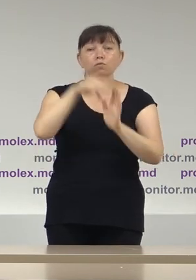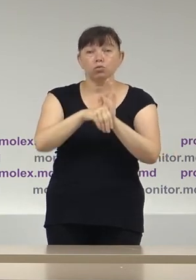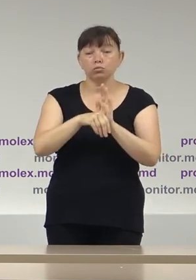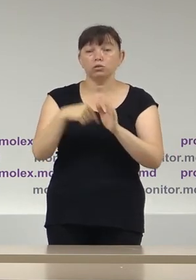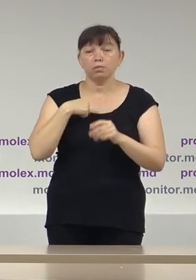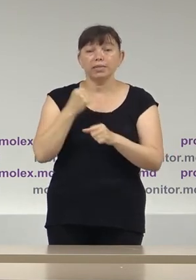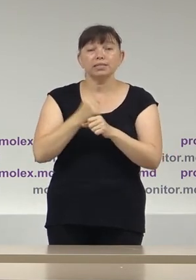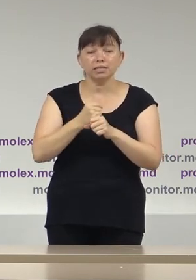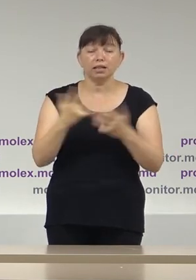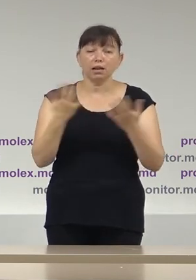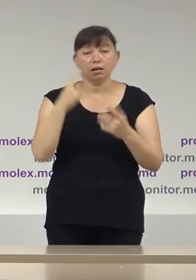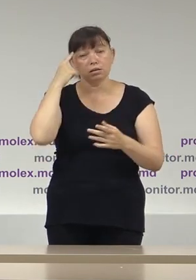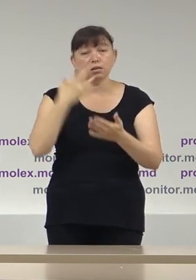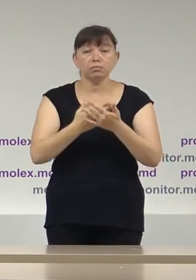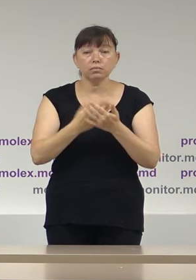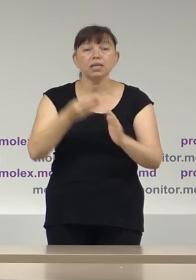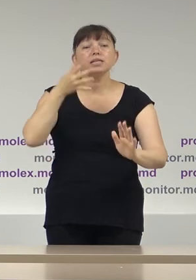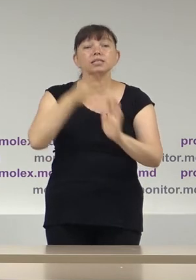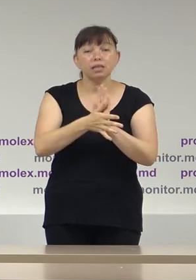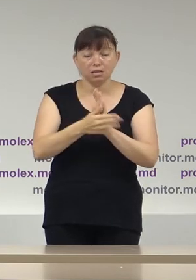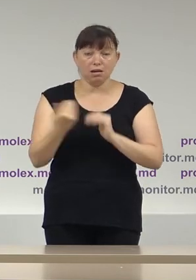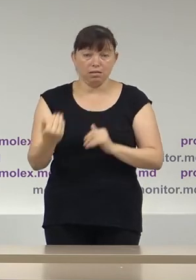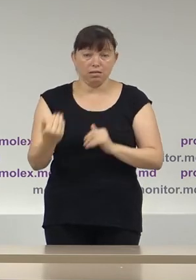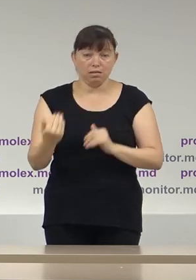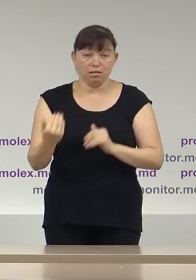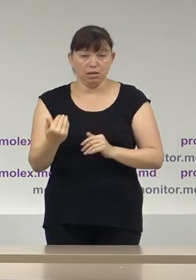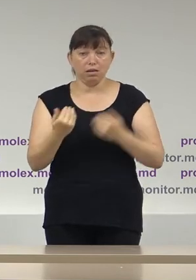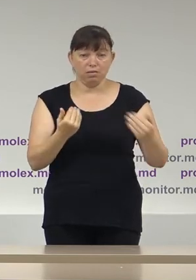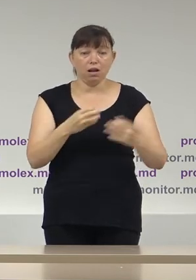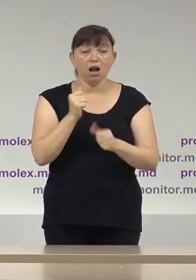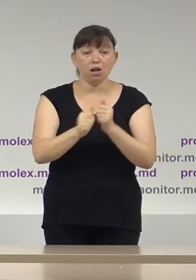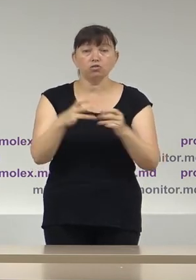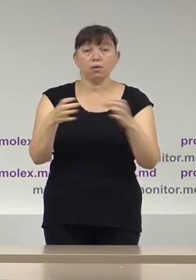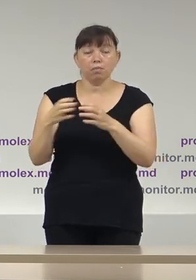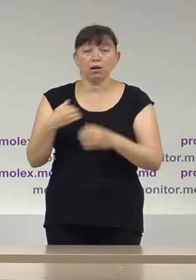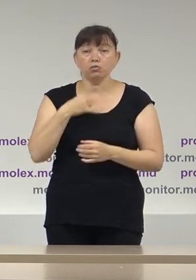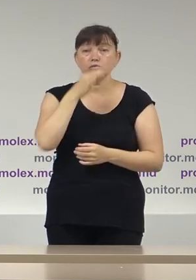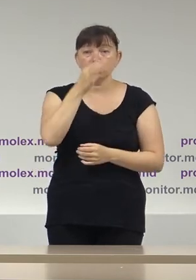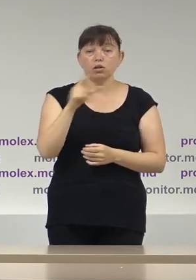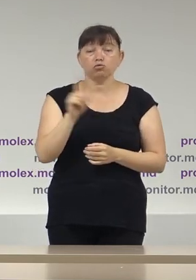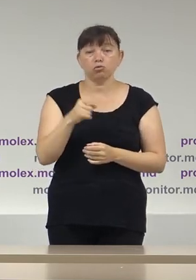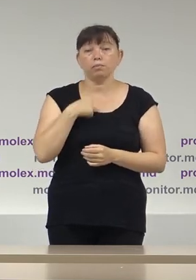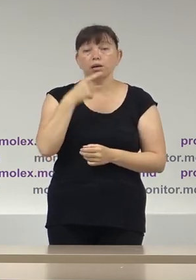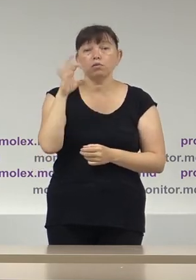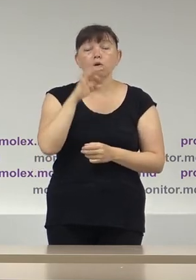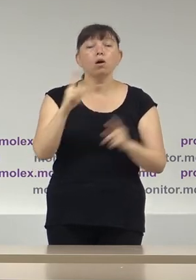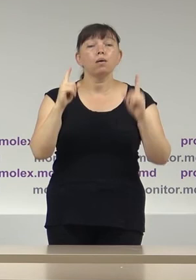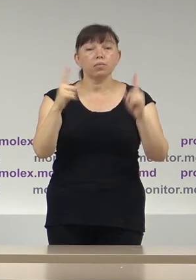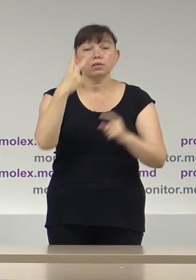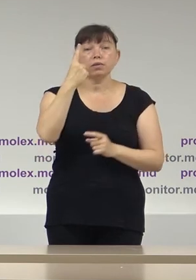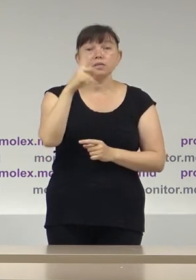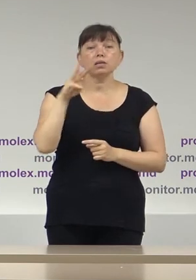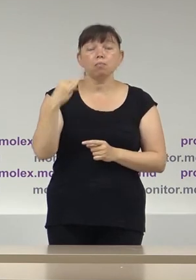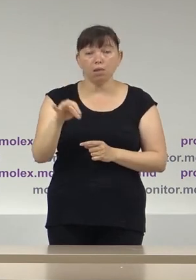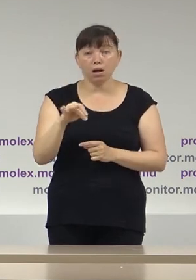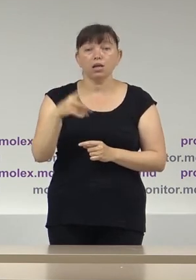reporting of electoral contenders, and we also made some estimations regarding their expenses. I have to underline that